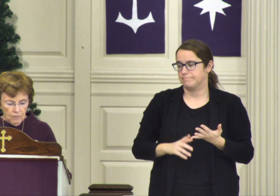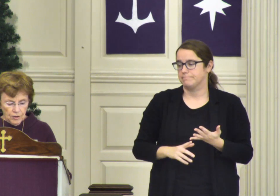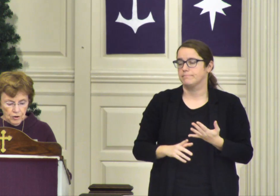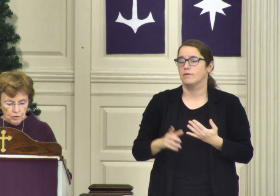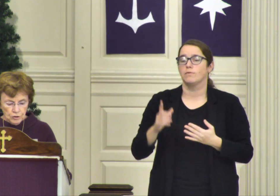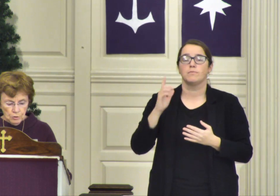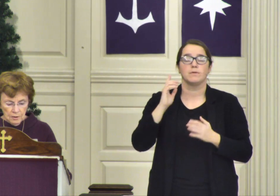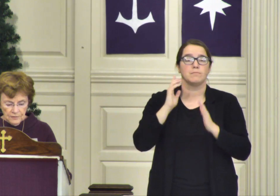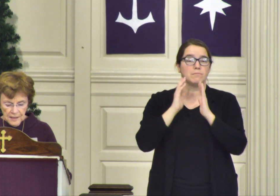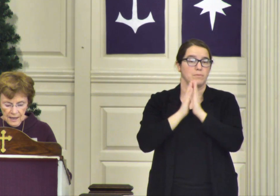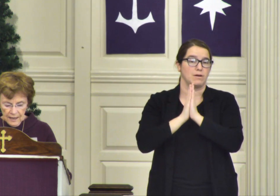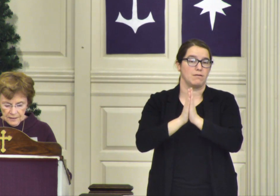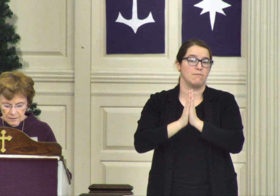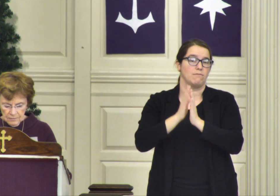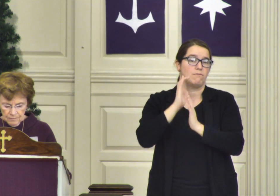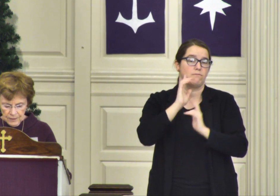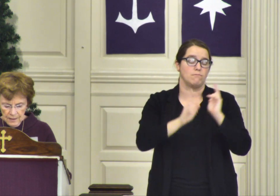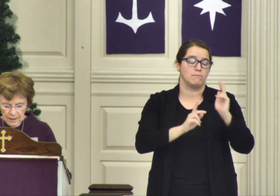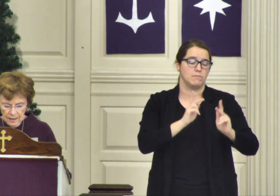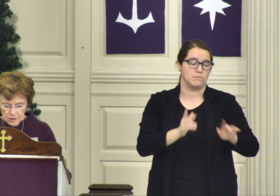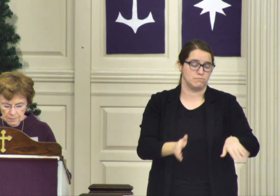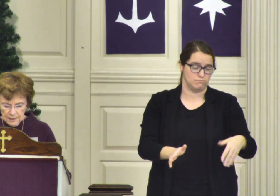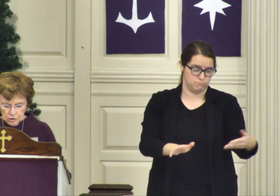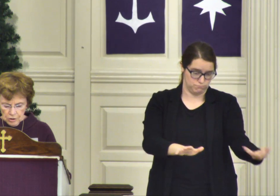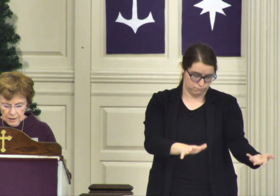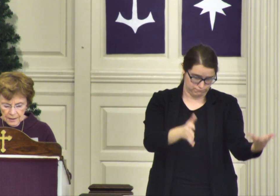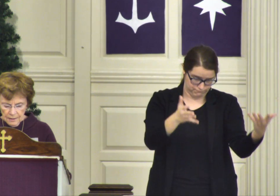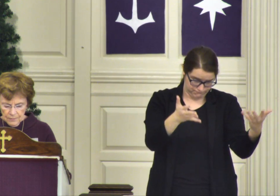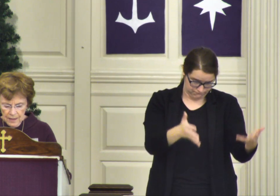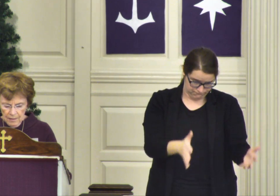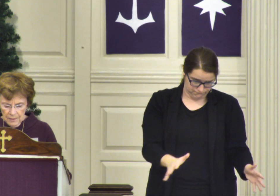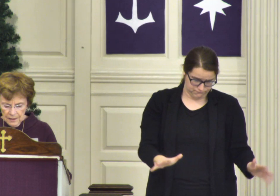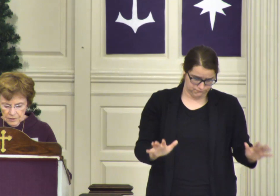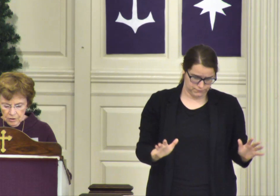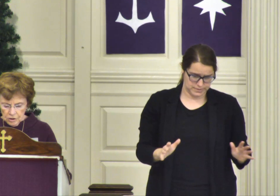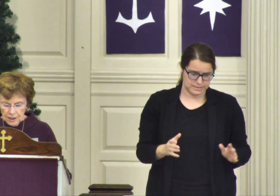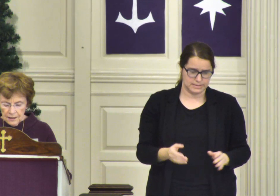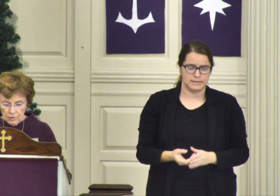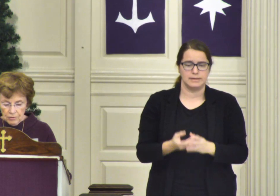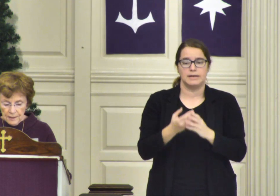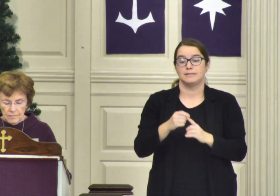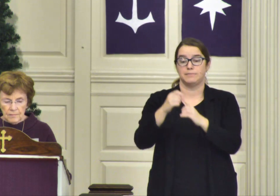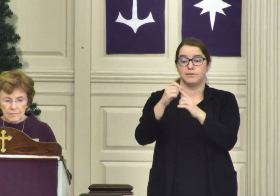For those who have died, especially Manoj Hillary,